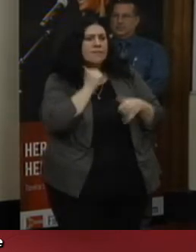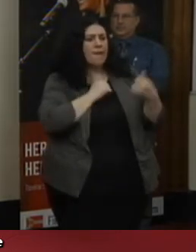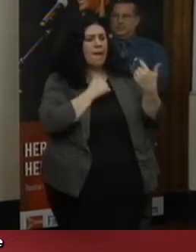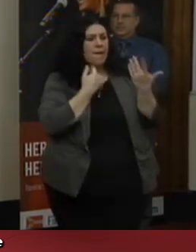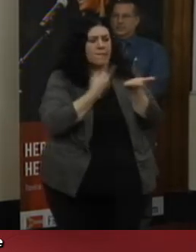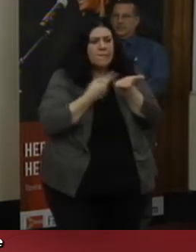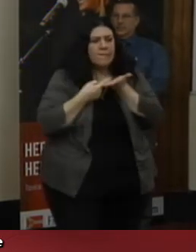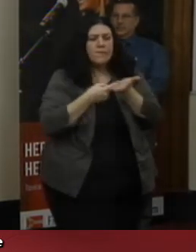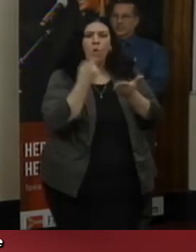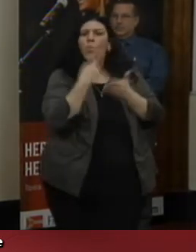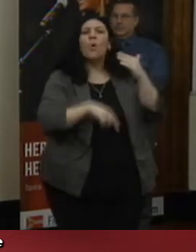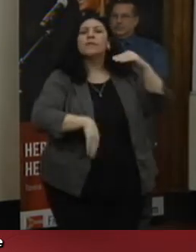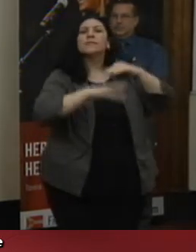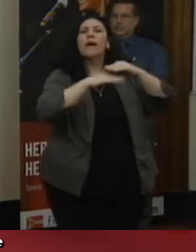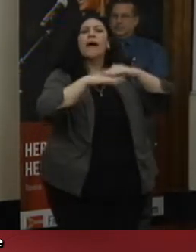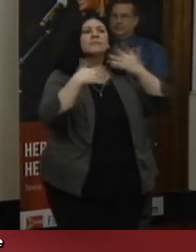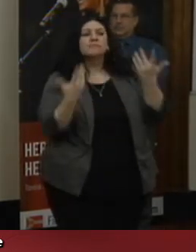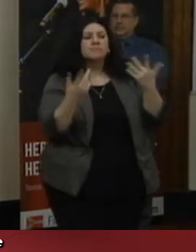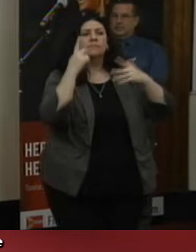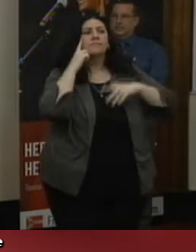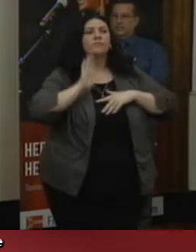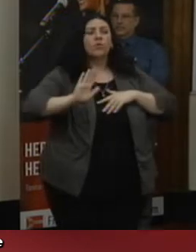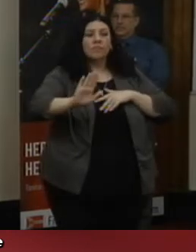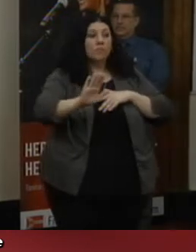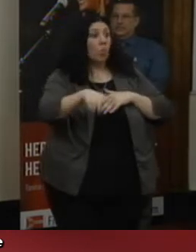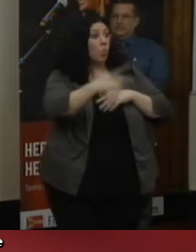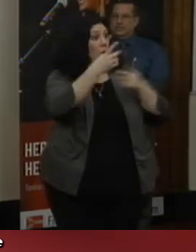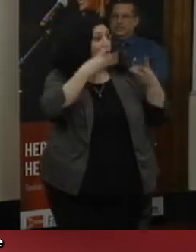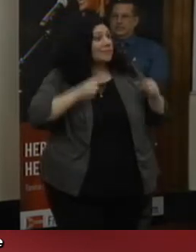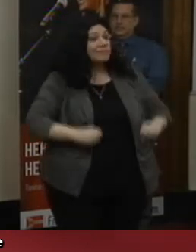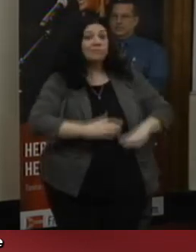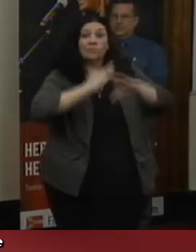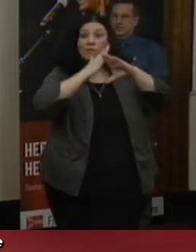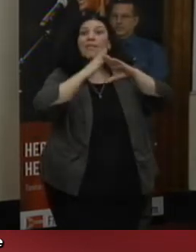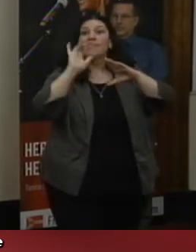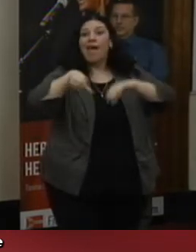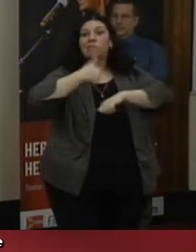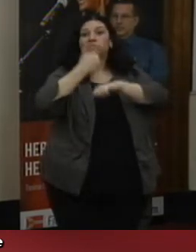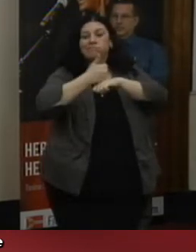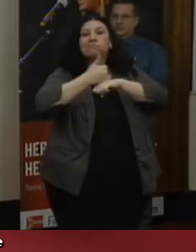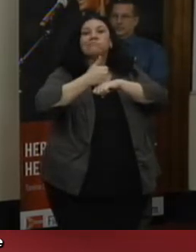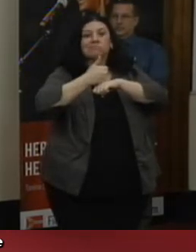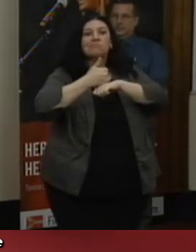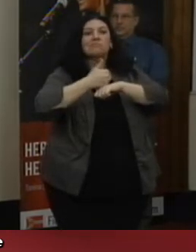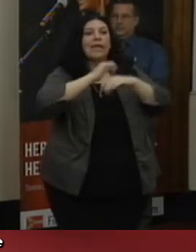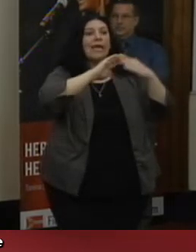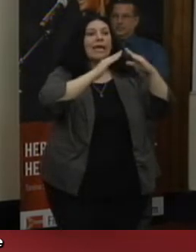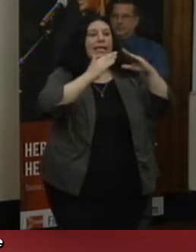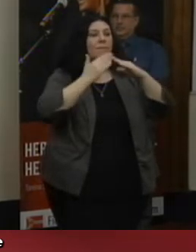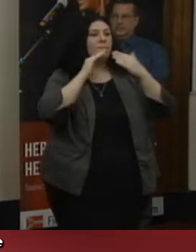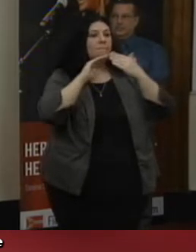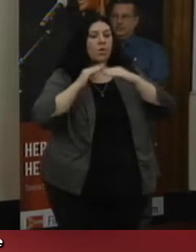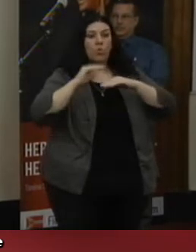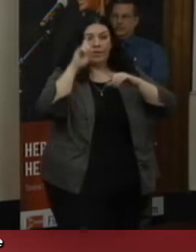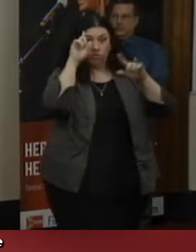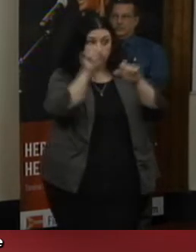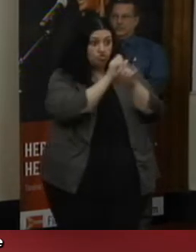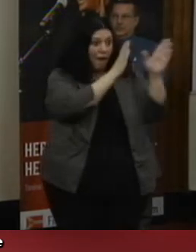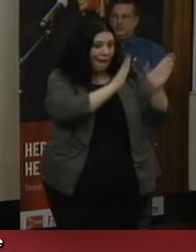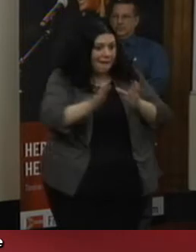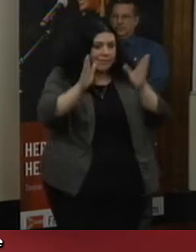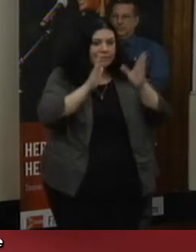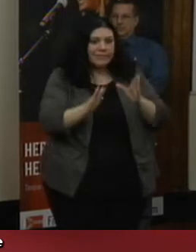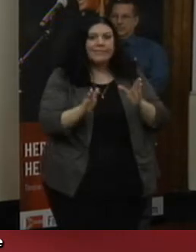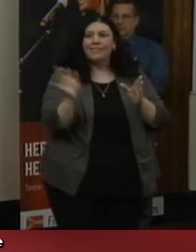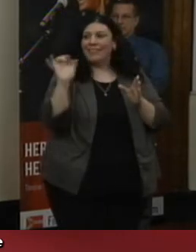the capacity of the health system. And one way to protect the health system is by implementing community mitigation strategies such as this. And